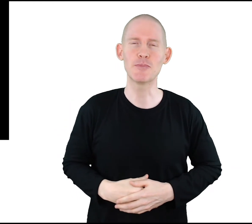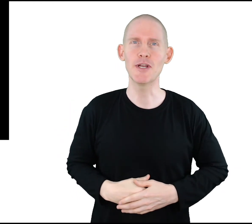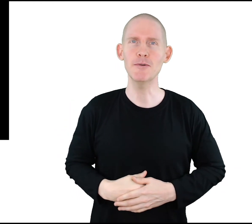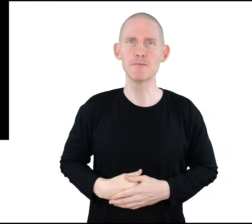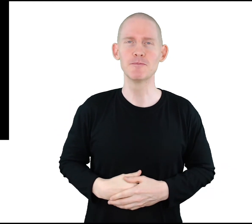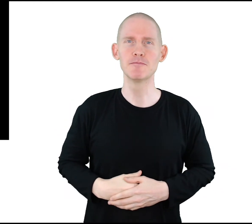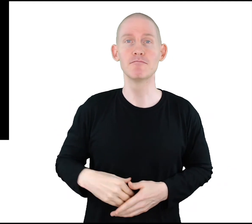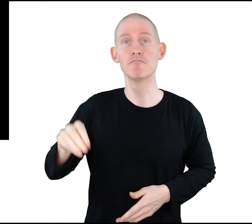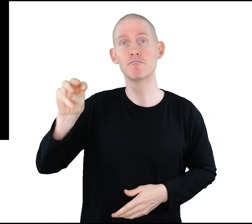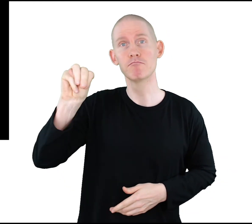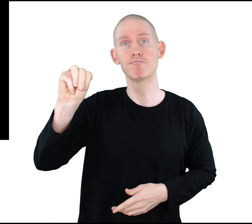up.